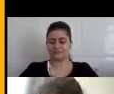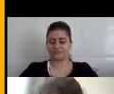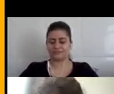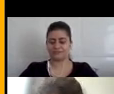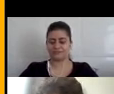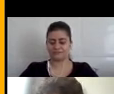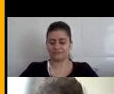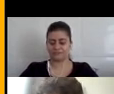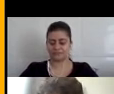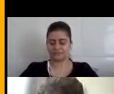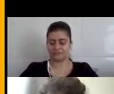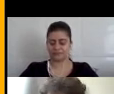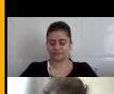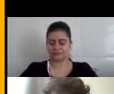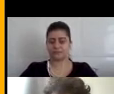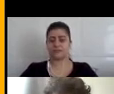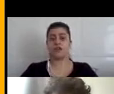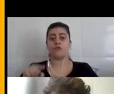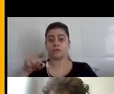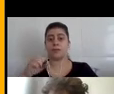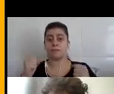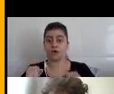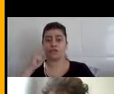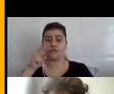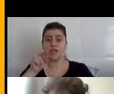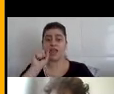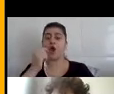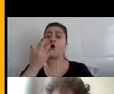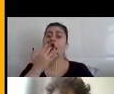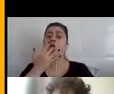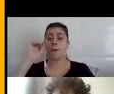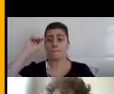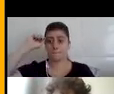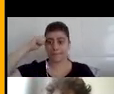in black the cities that hosted a global forum